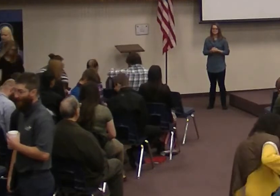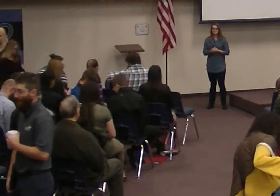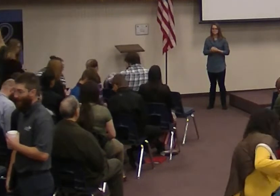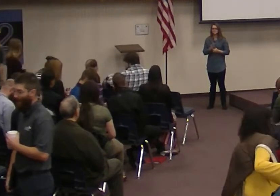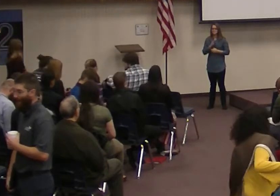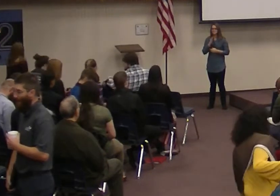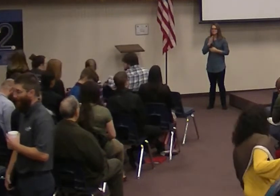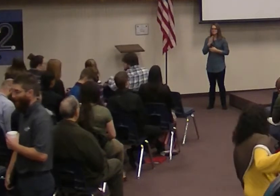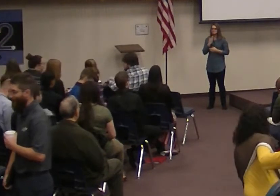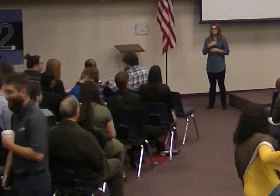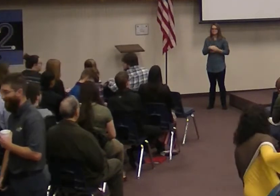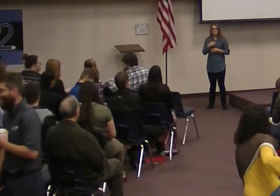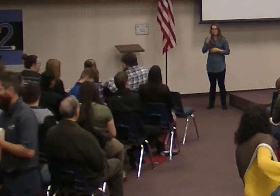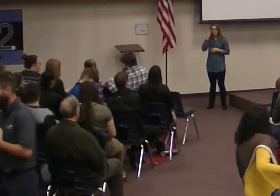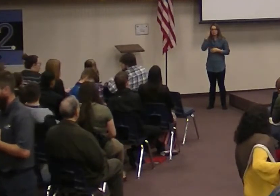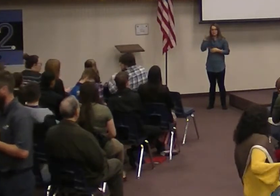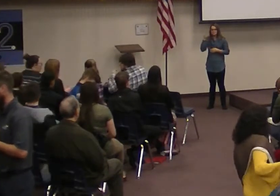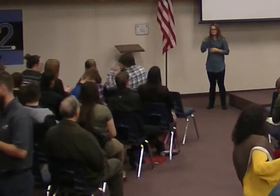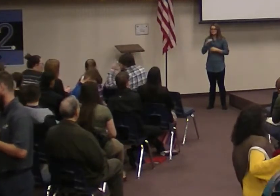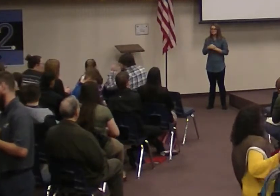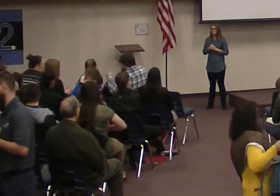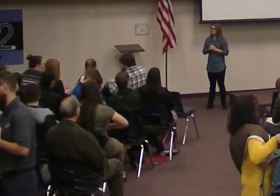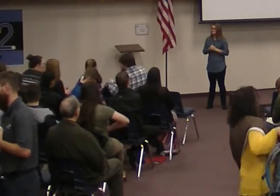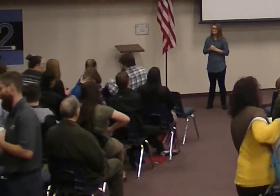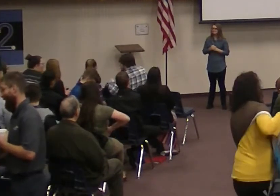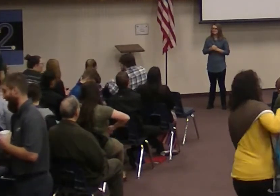I don't. Now it works.